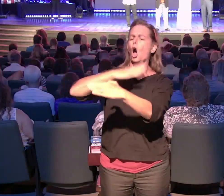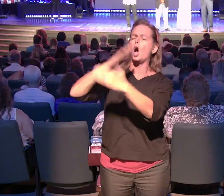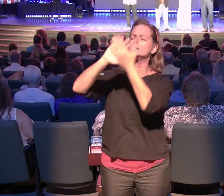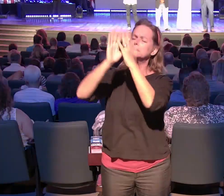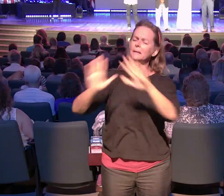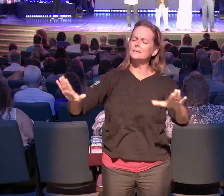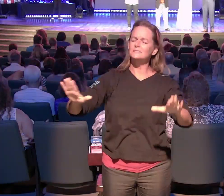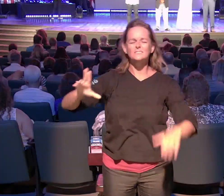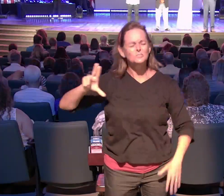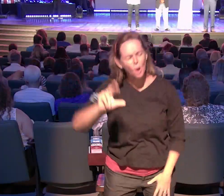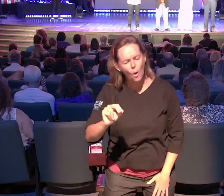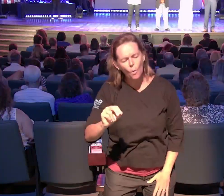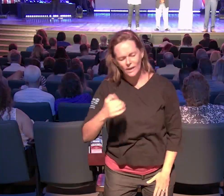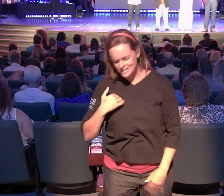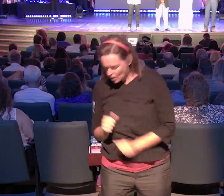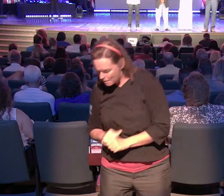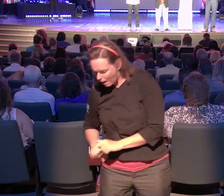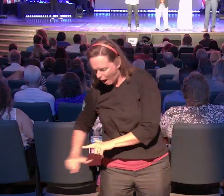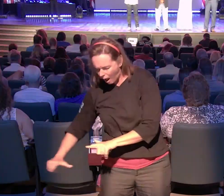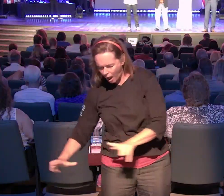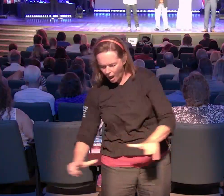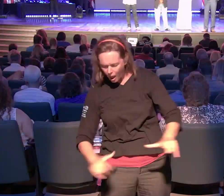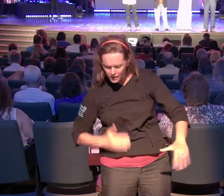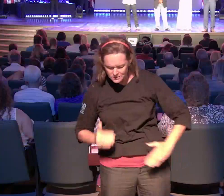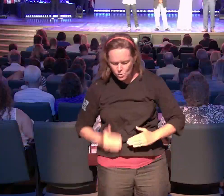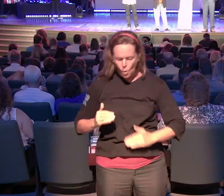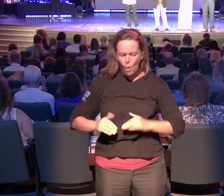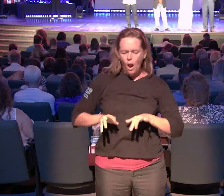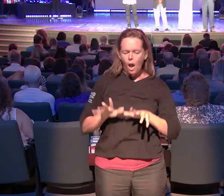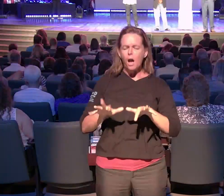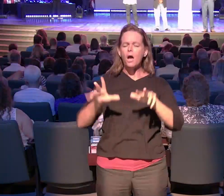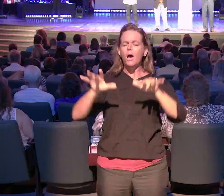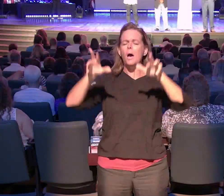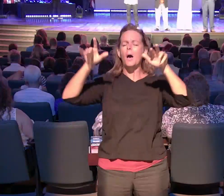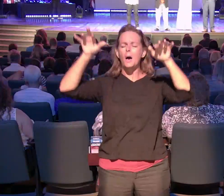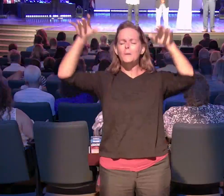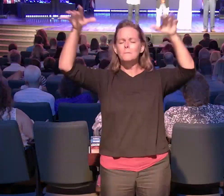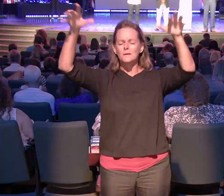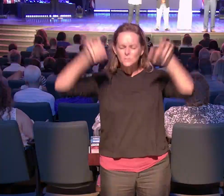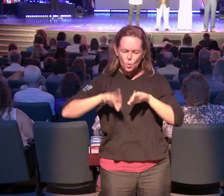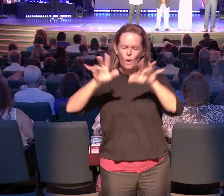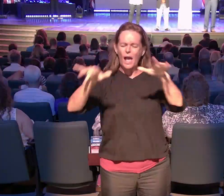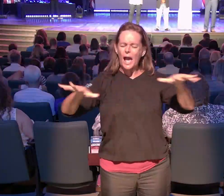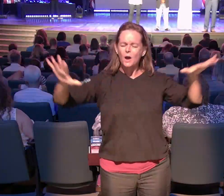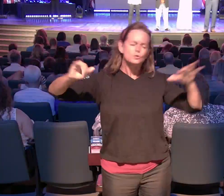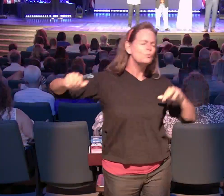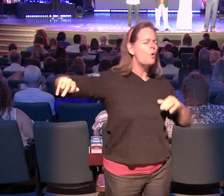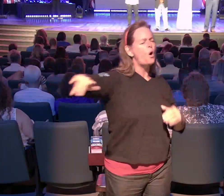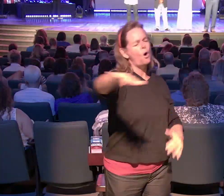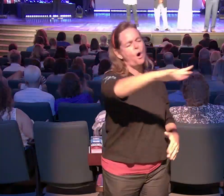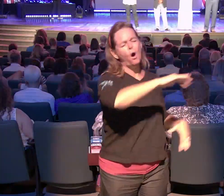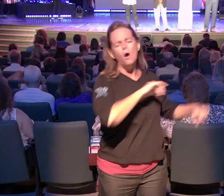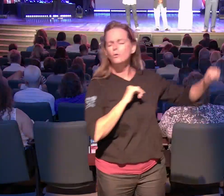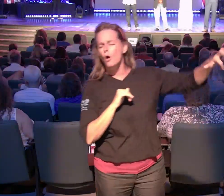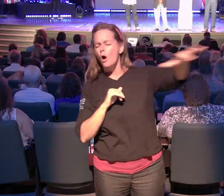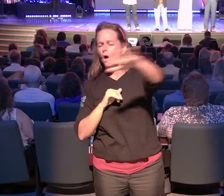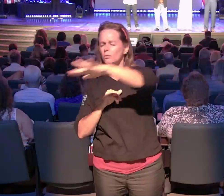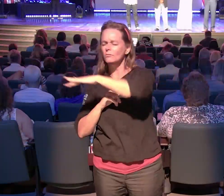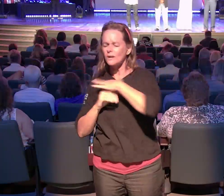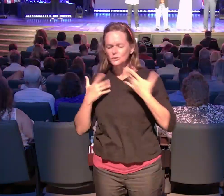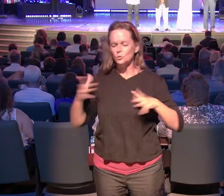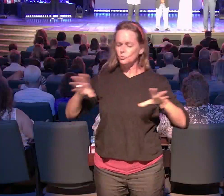a revolution of peace, God, that you ignite in our hearts a revolution of peace at this level, God, that each of us would take responsibility,